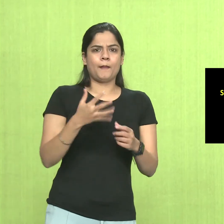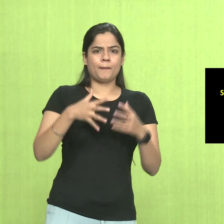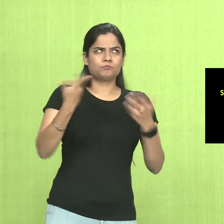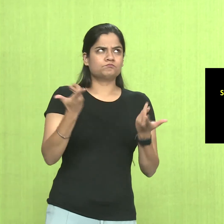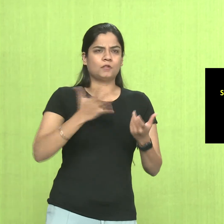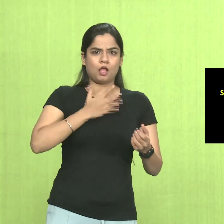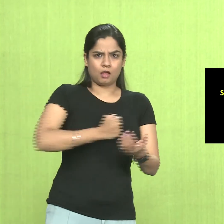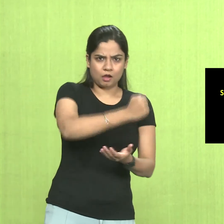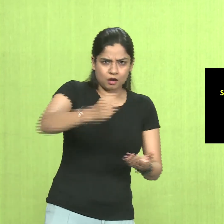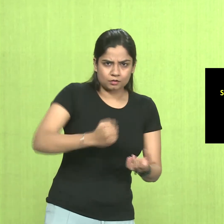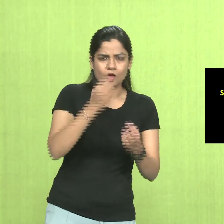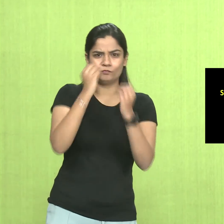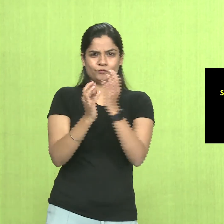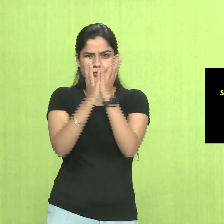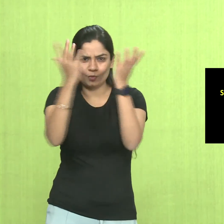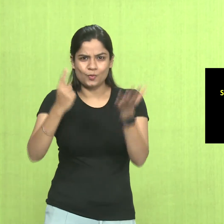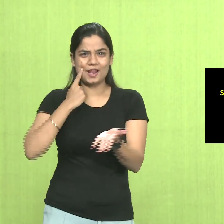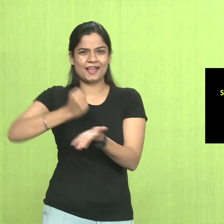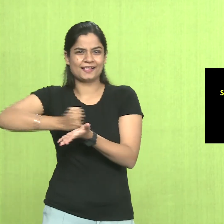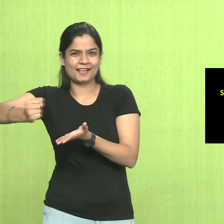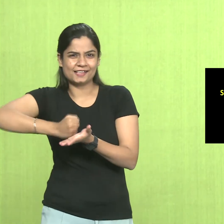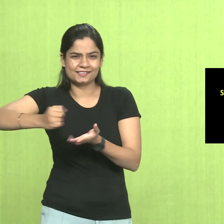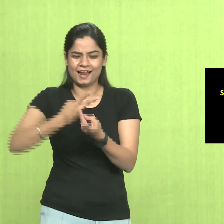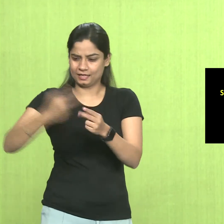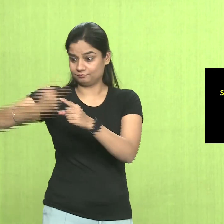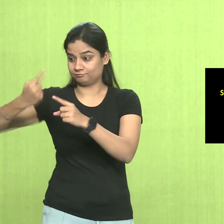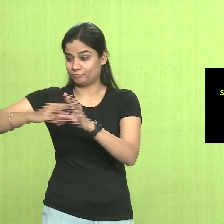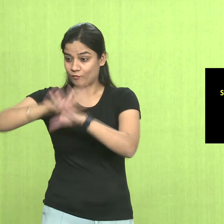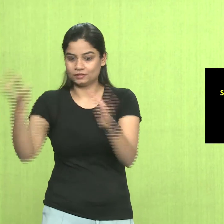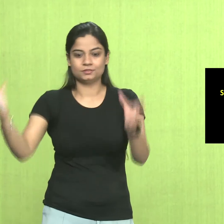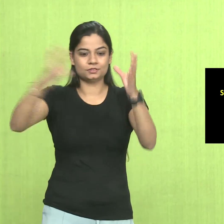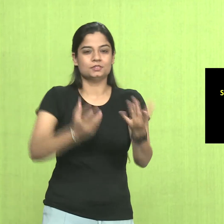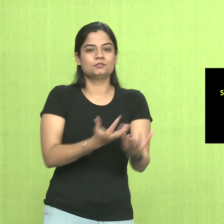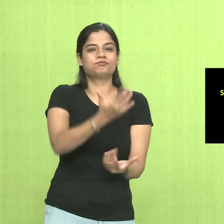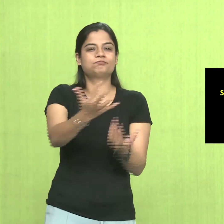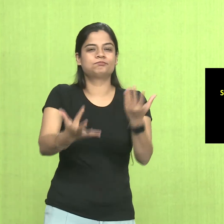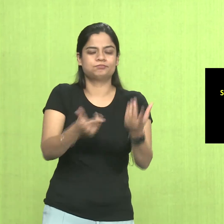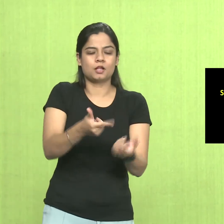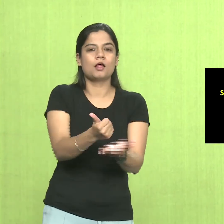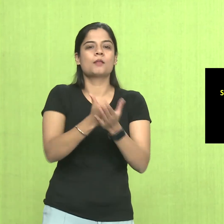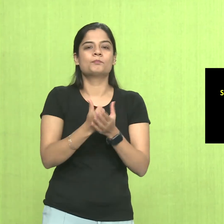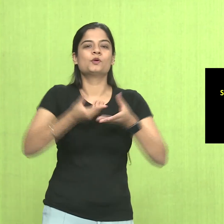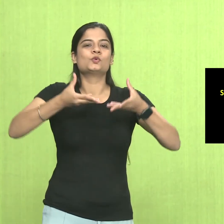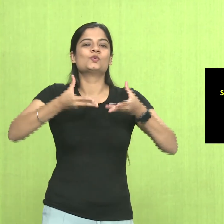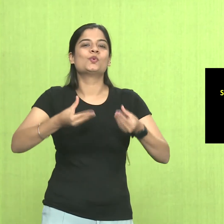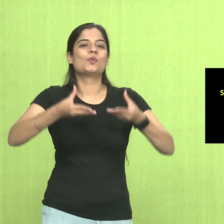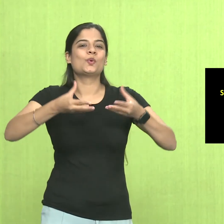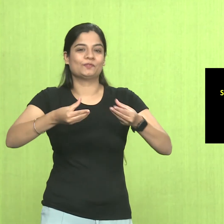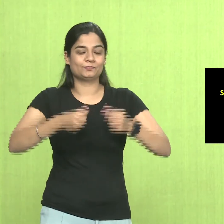it in, be it like spinach, cauliflower, etc., you cook it in water.